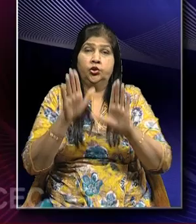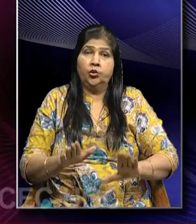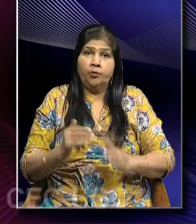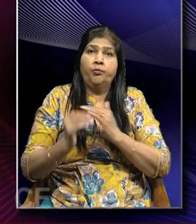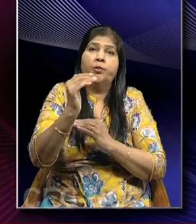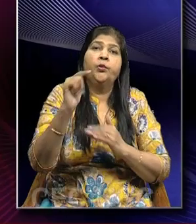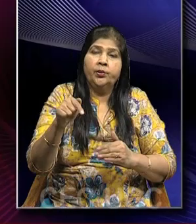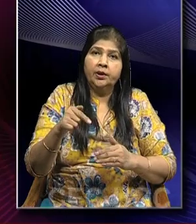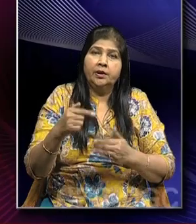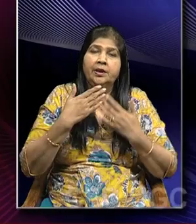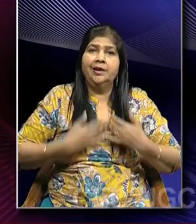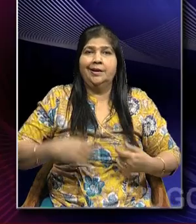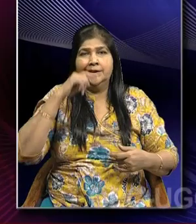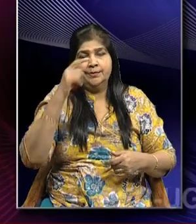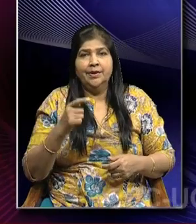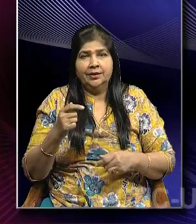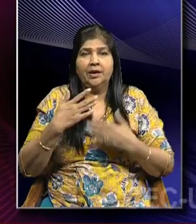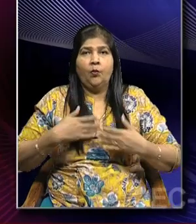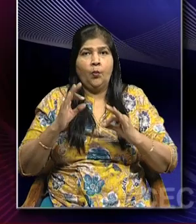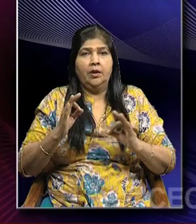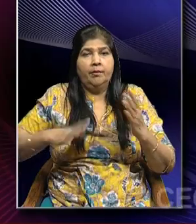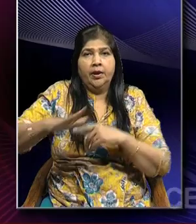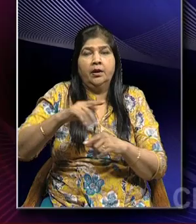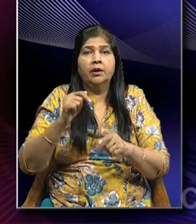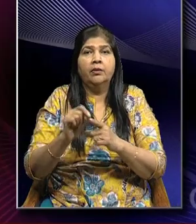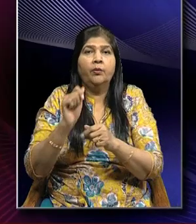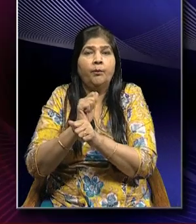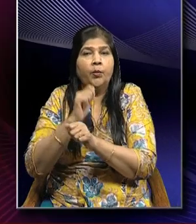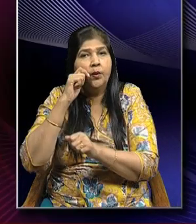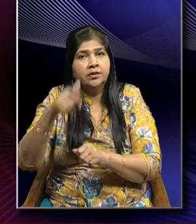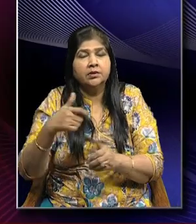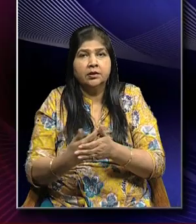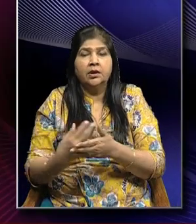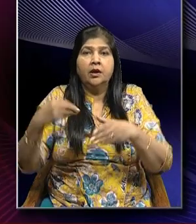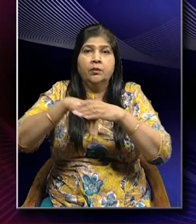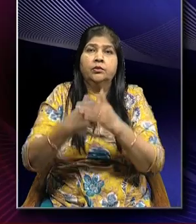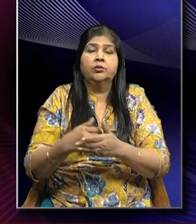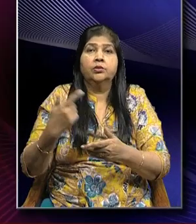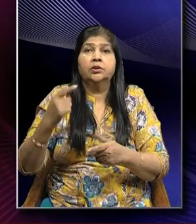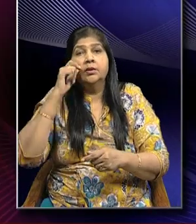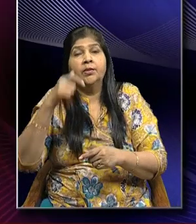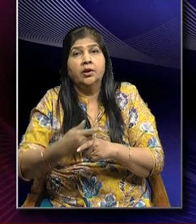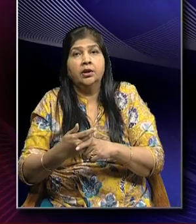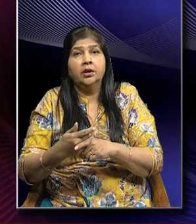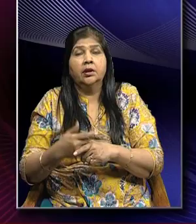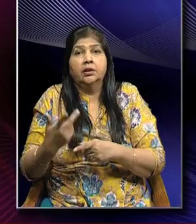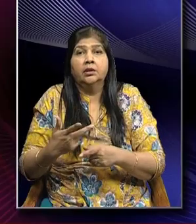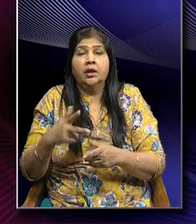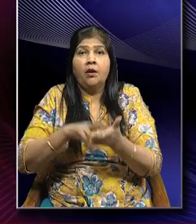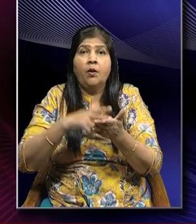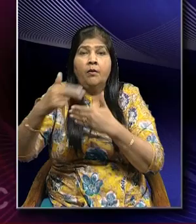promote, respect the well-being of all employees, and it includes those employees who are there into the value